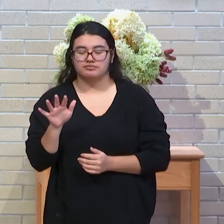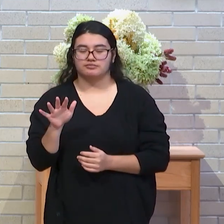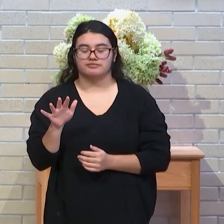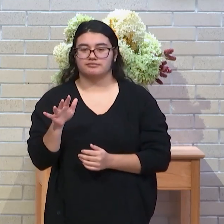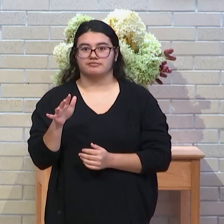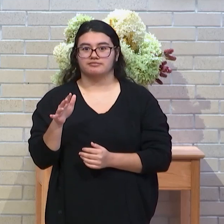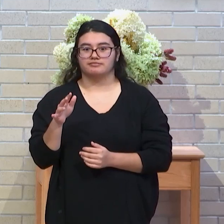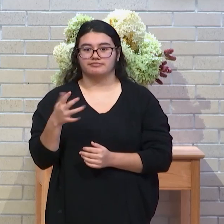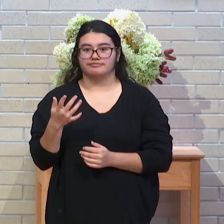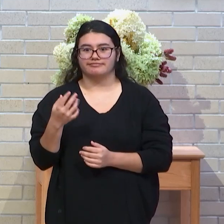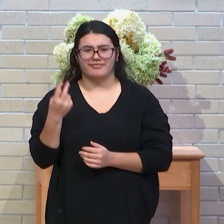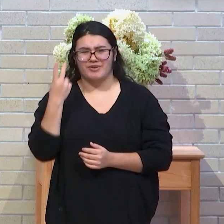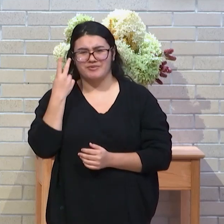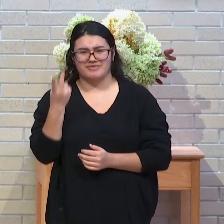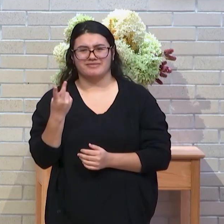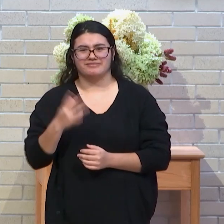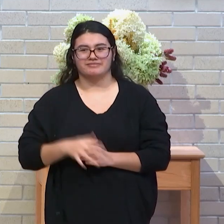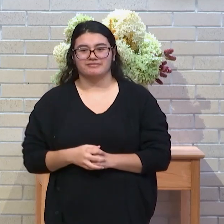story.